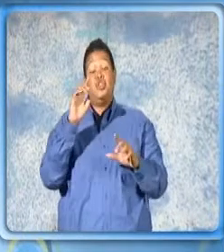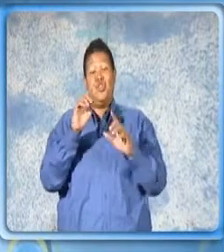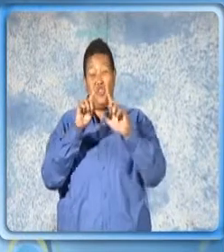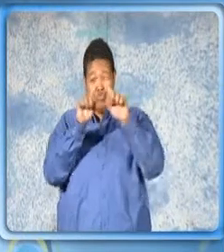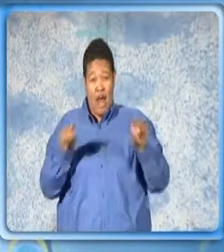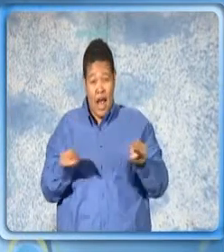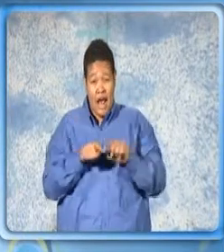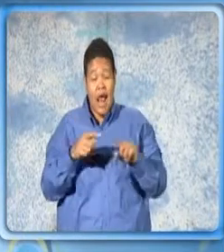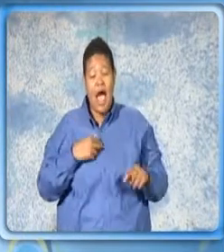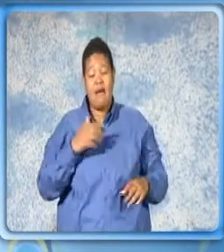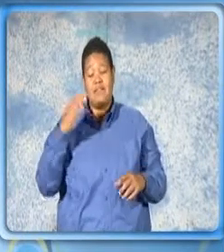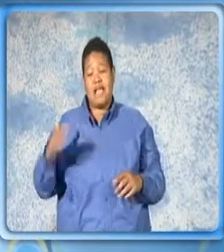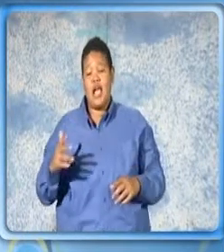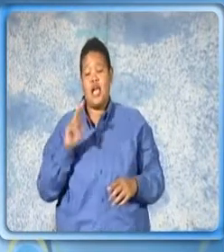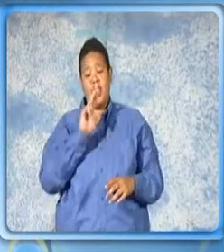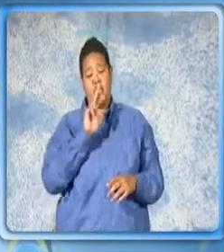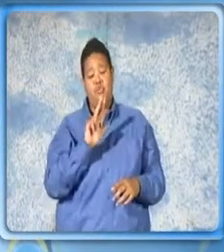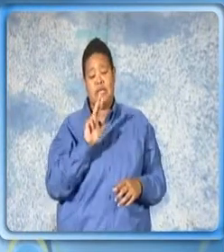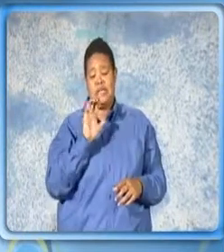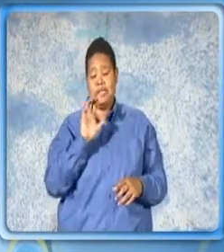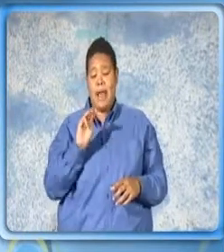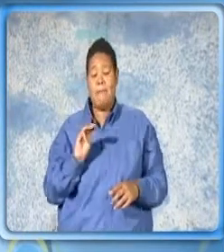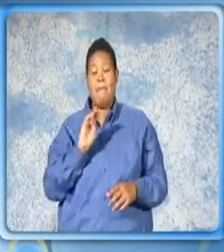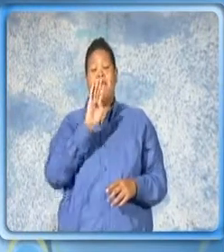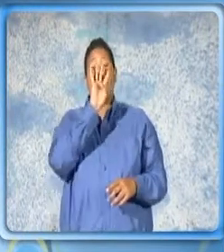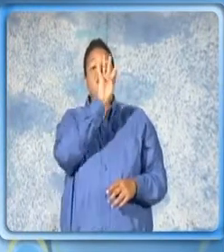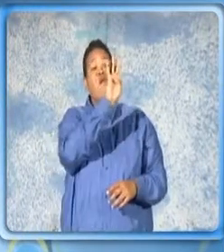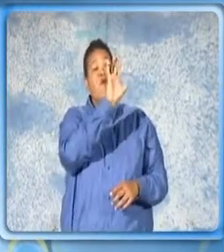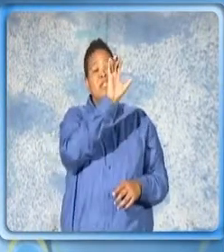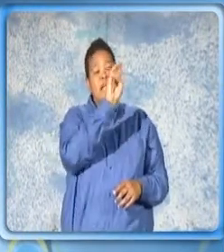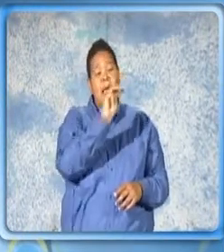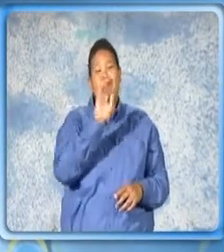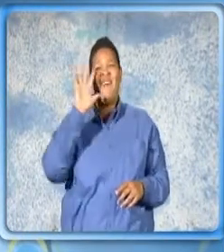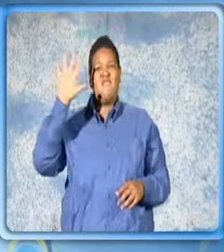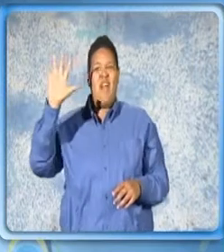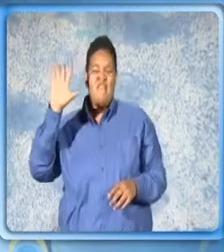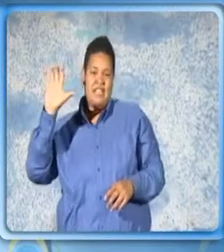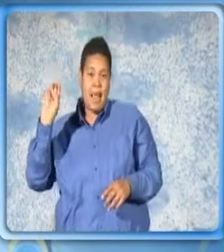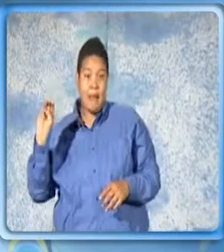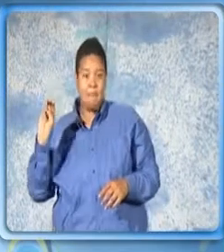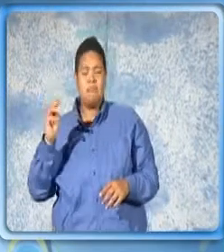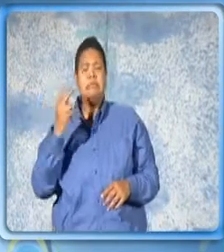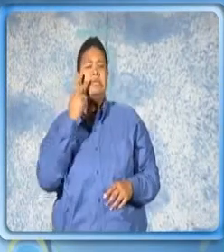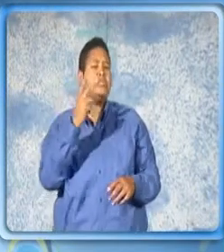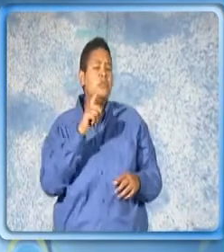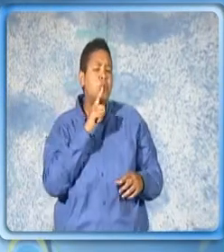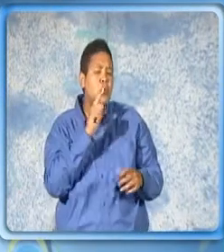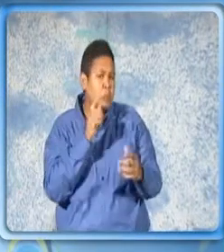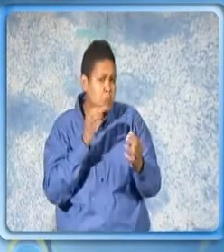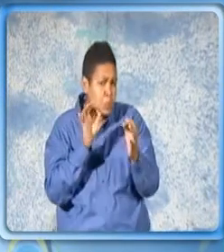4 centimeters, and 5 centimeters. Let's check if the areas bear out the truth of the theorem.